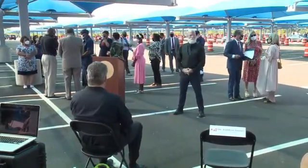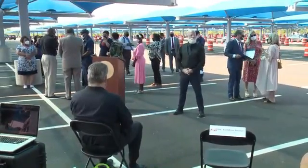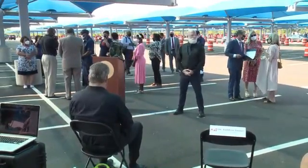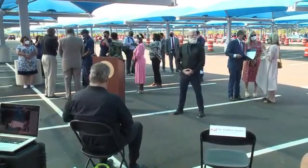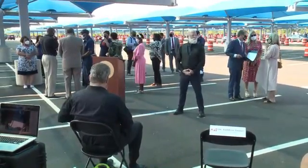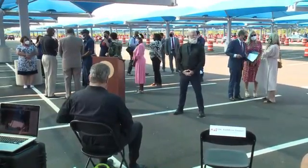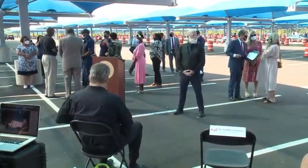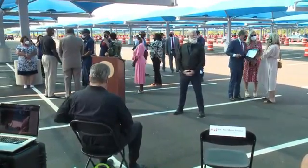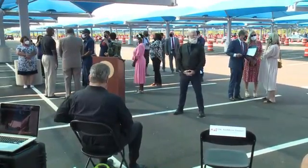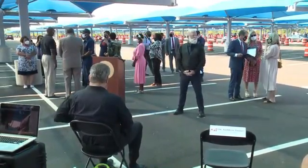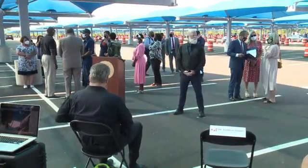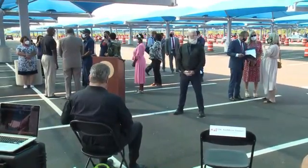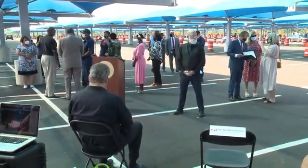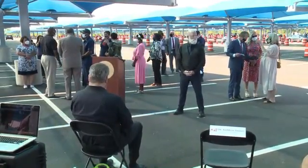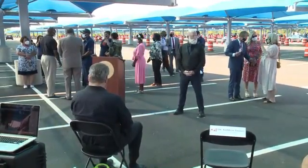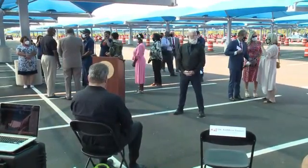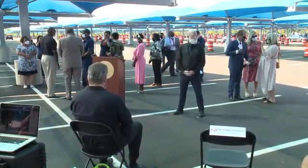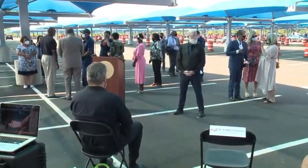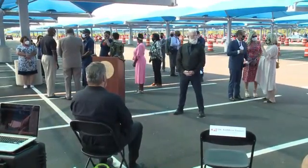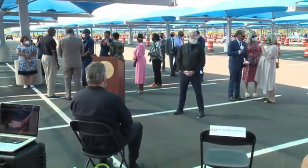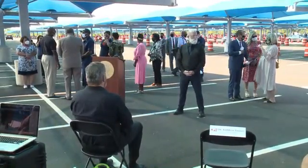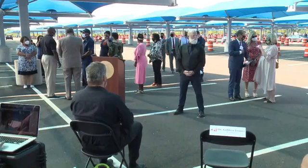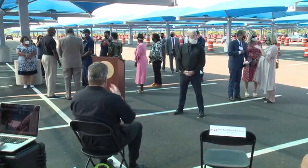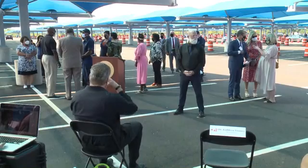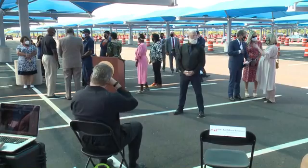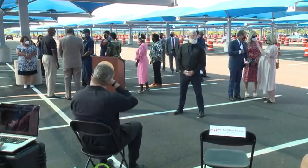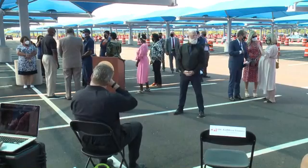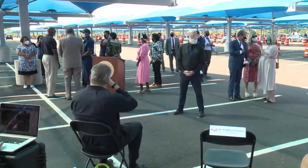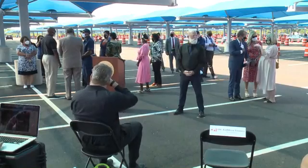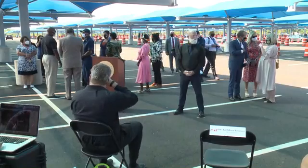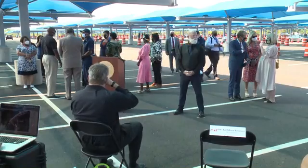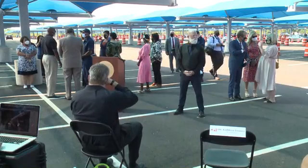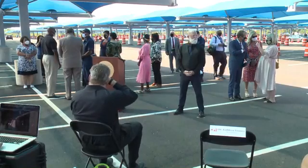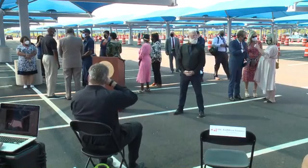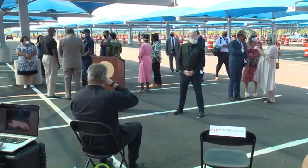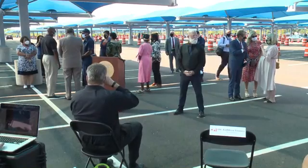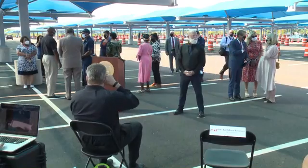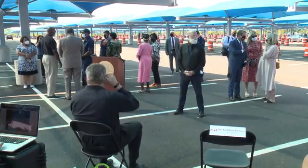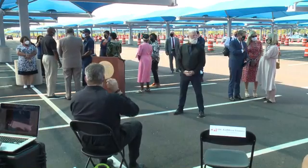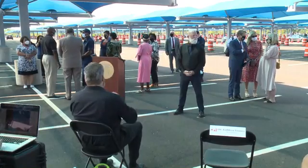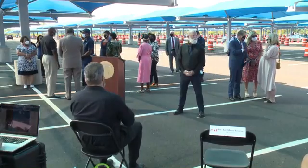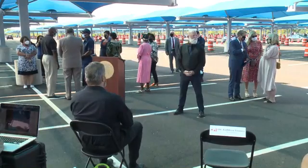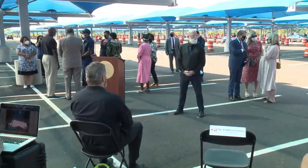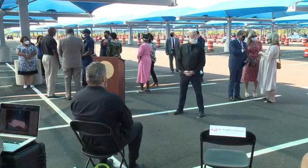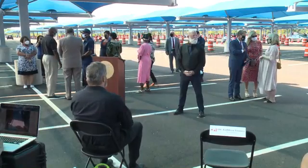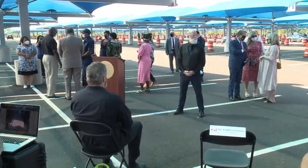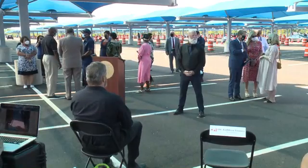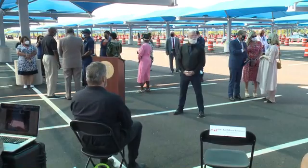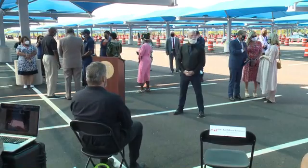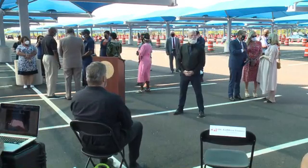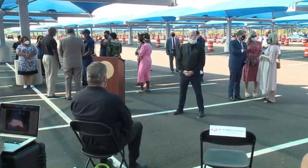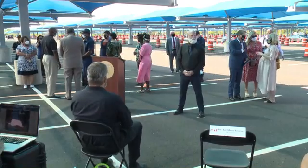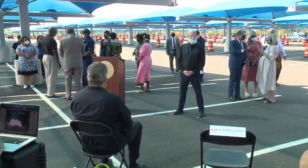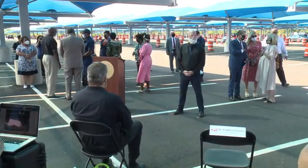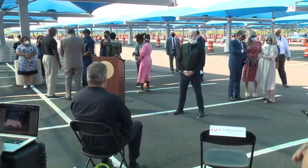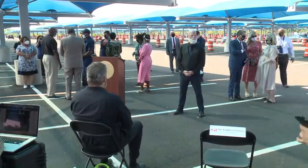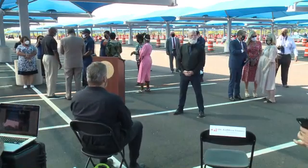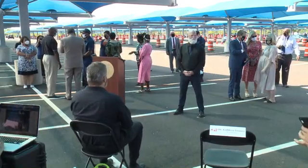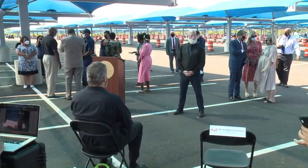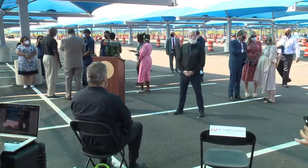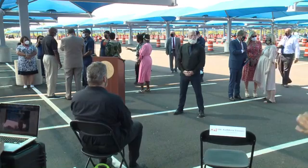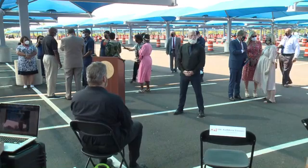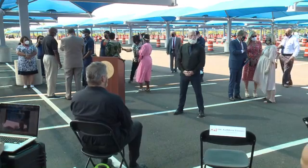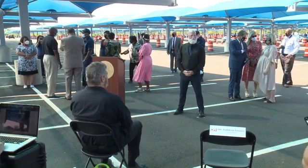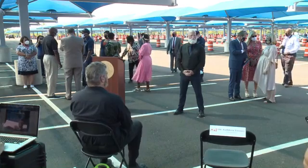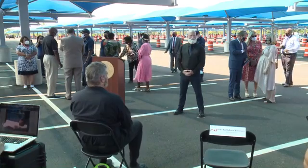do that, because at the end of the day, there's one person who has control over what happens more than others. Now, that said, that